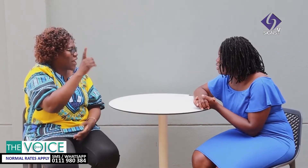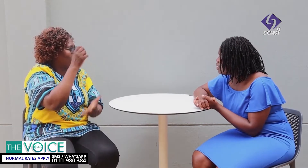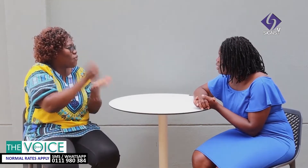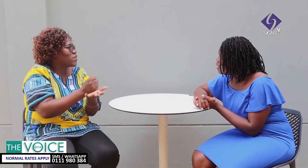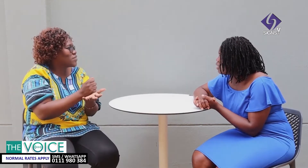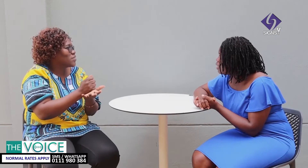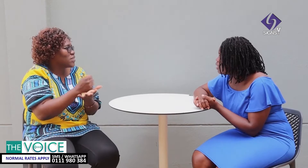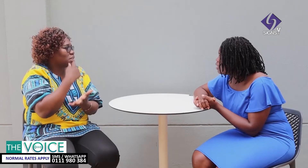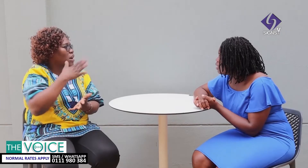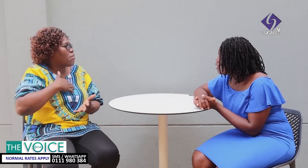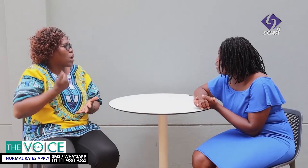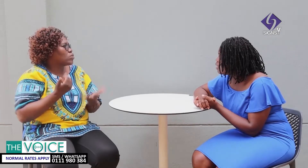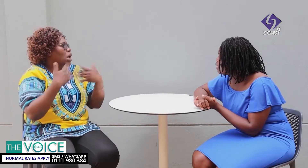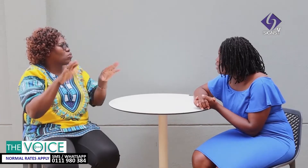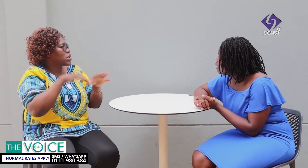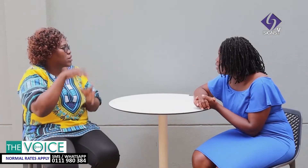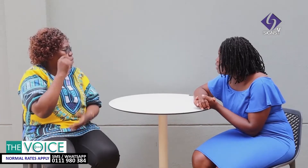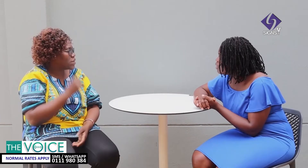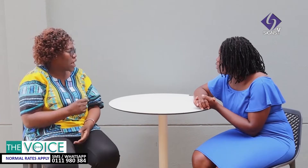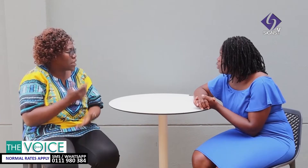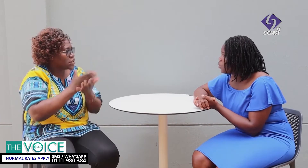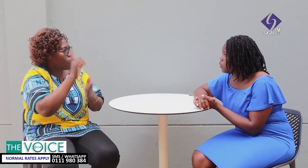on asking. And